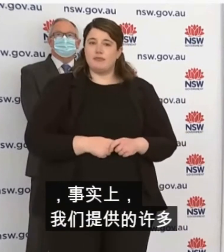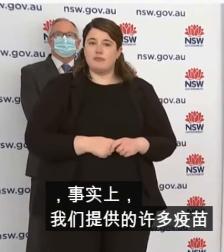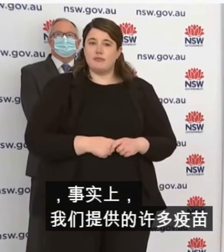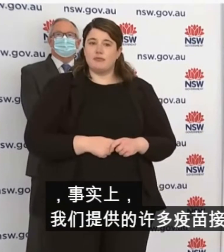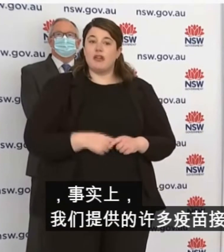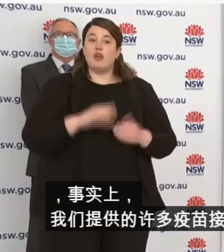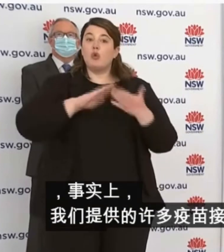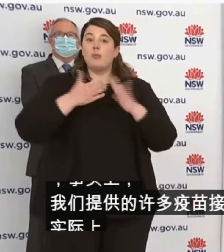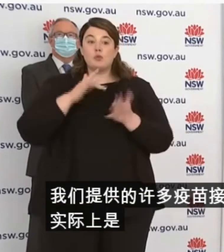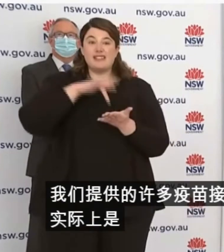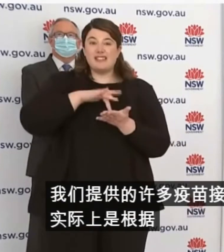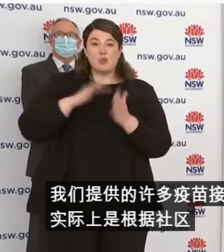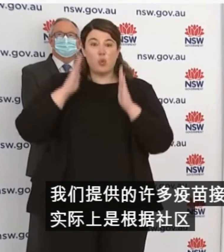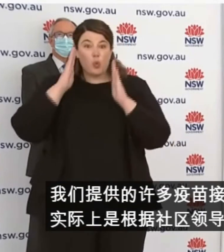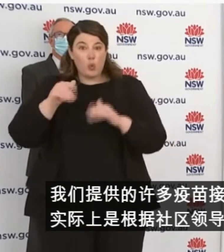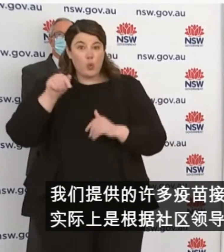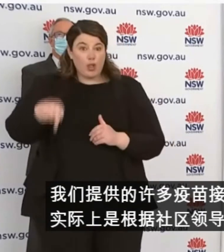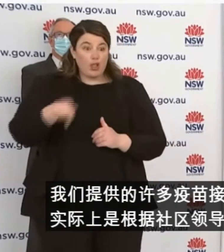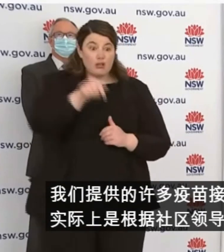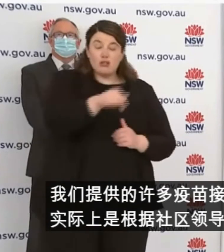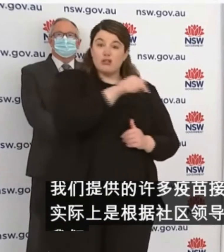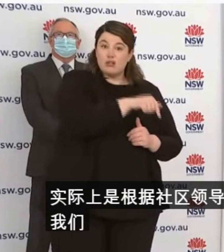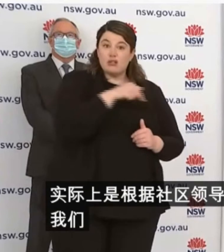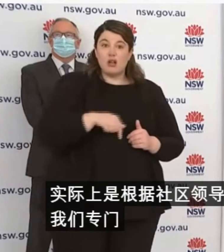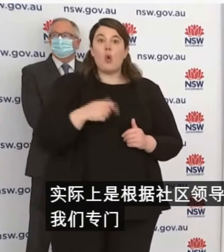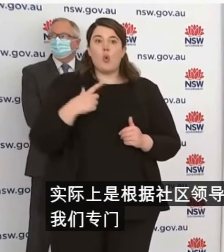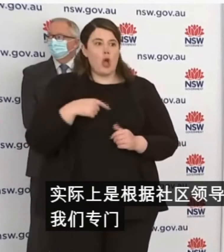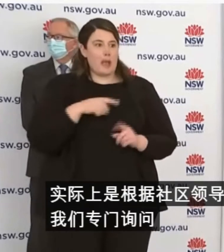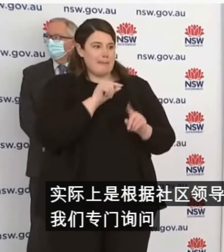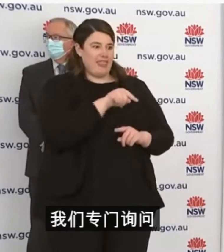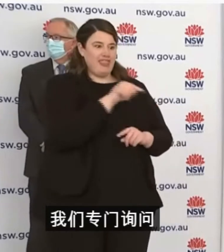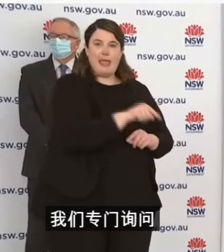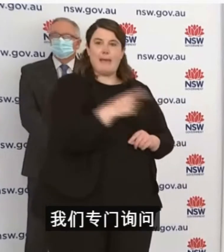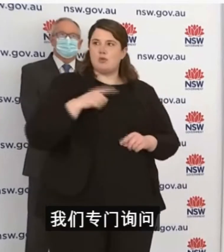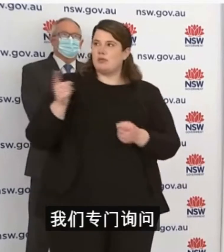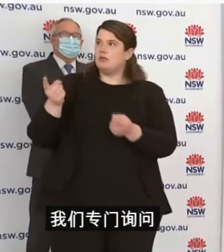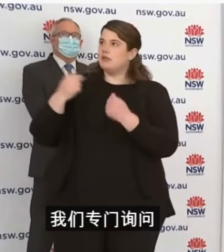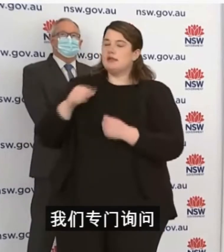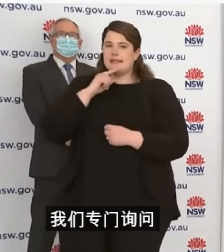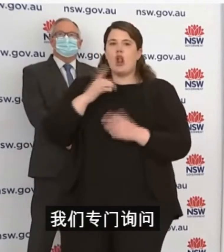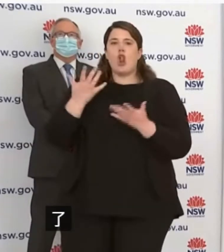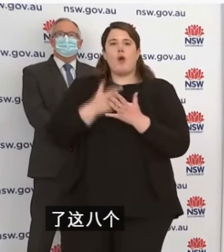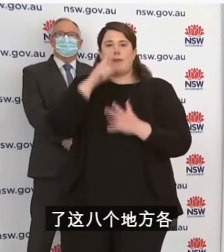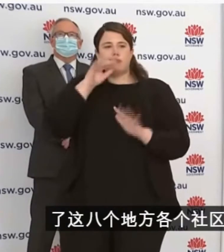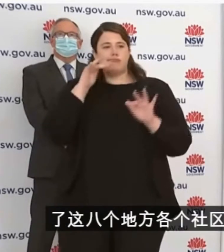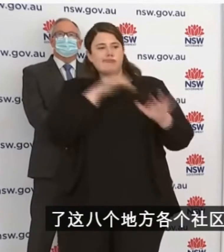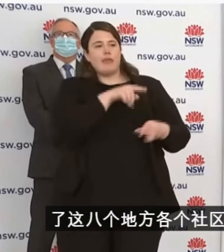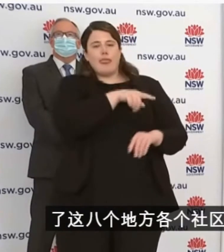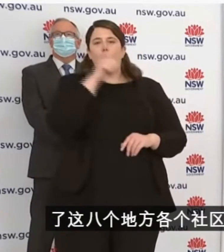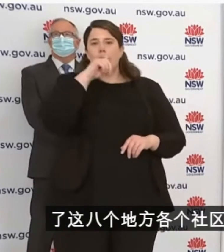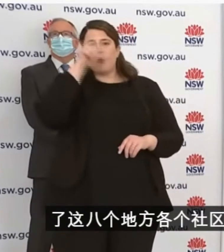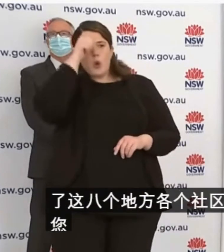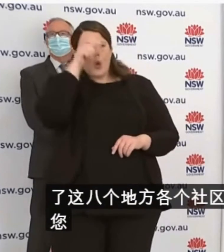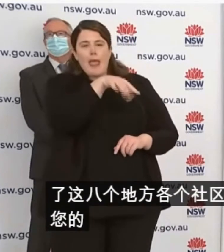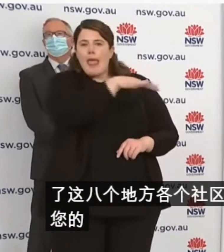providing vaccinations are actually on the suggestion of community leaders. We've specifically asked community leaders in various communities in those 8 local government